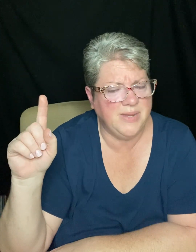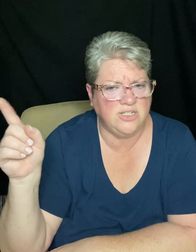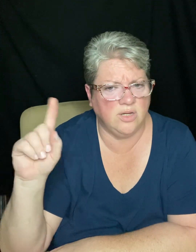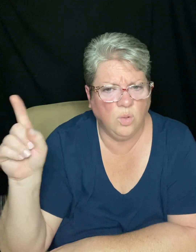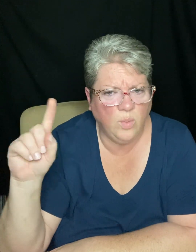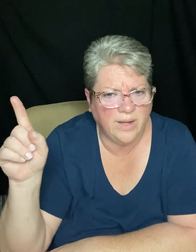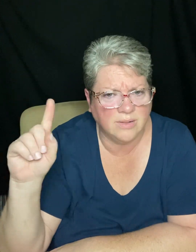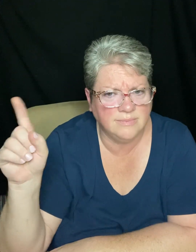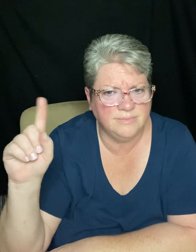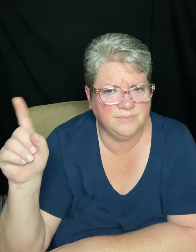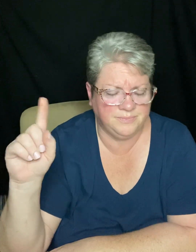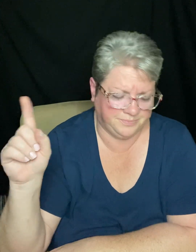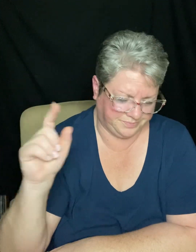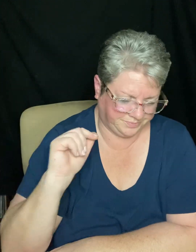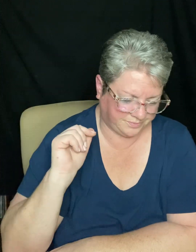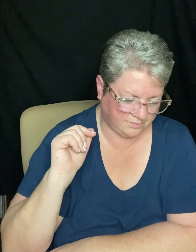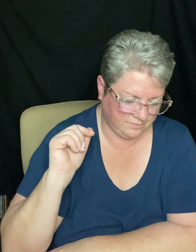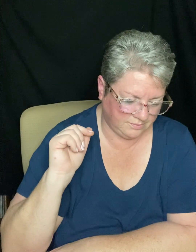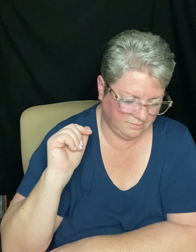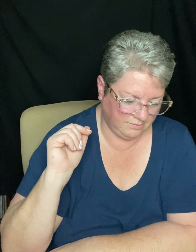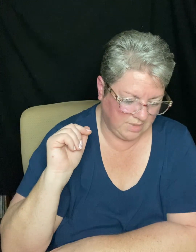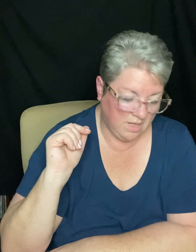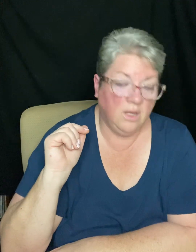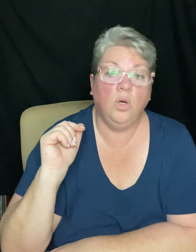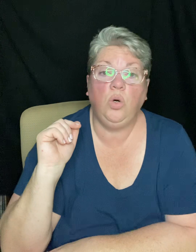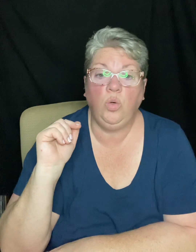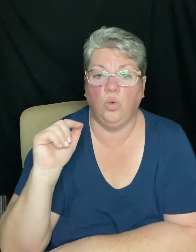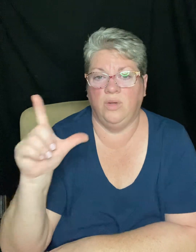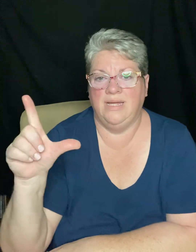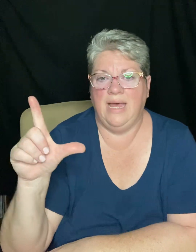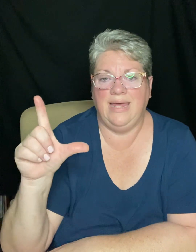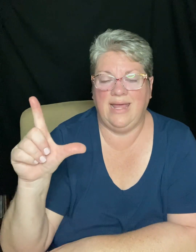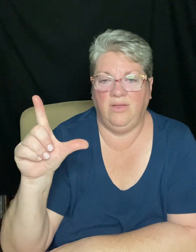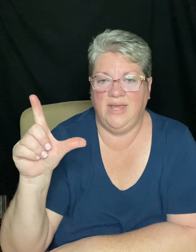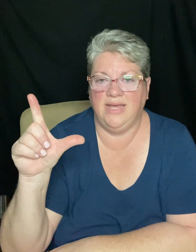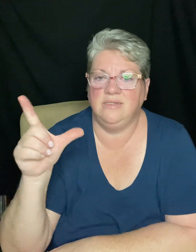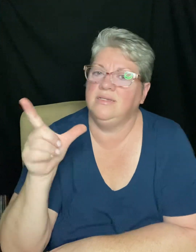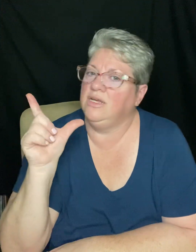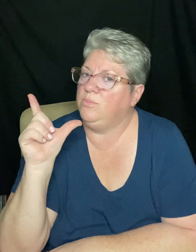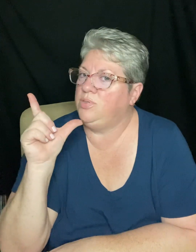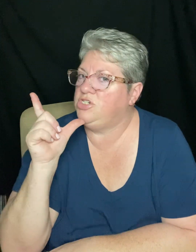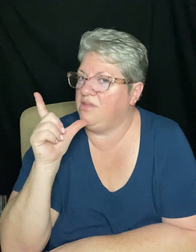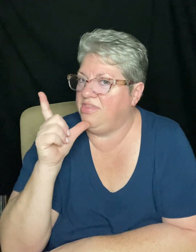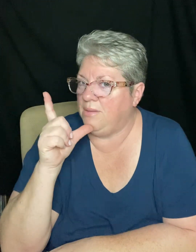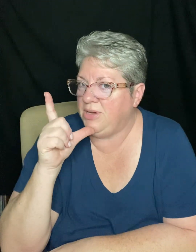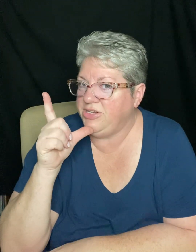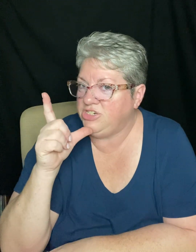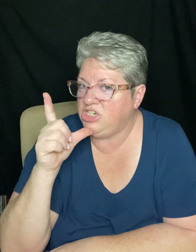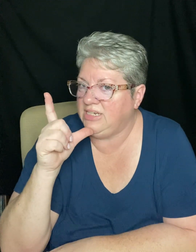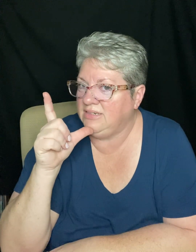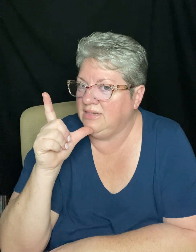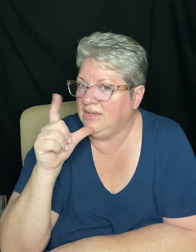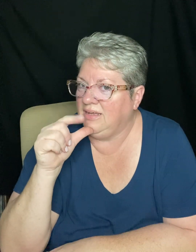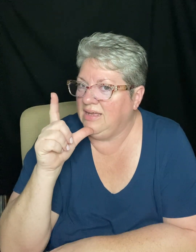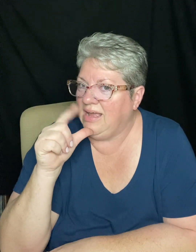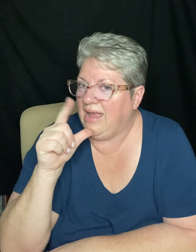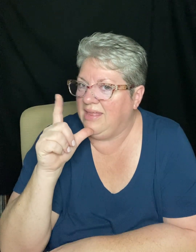information. Where? Who? An L hand put your thumb on your chin, and